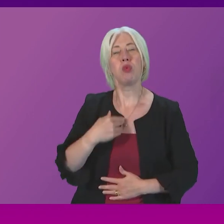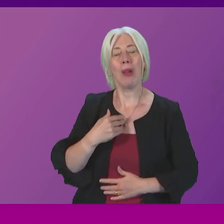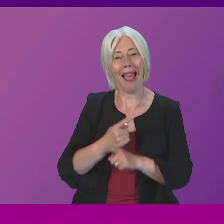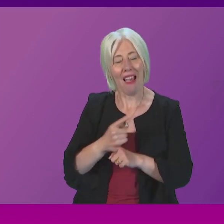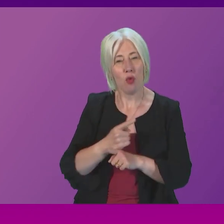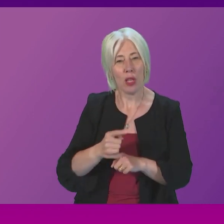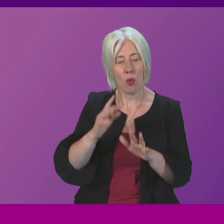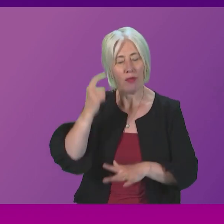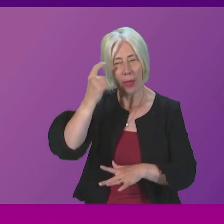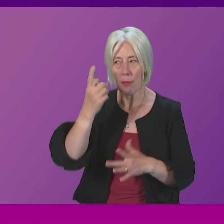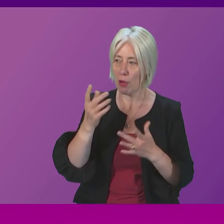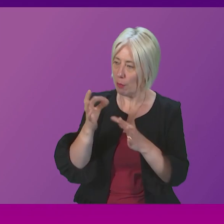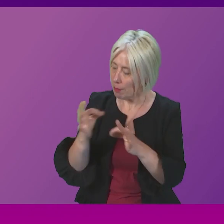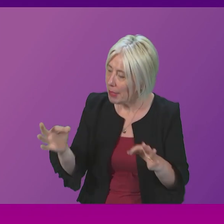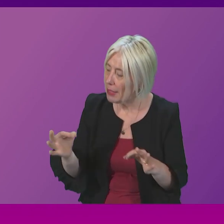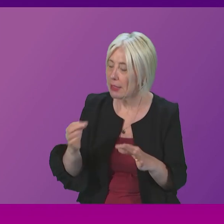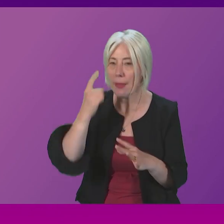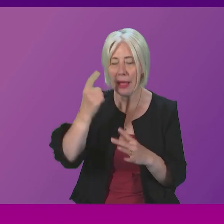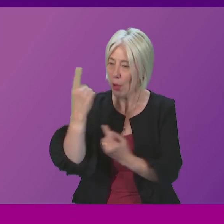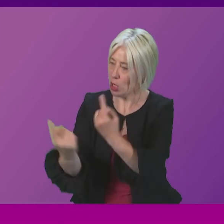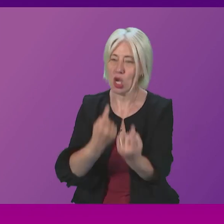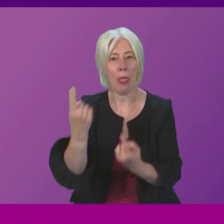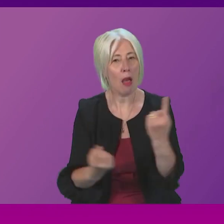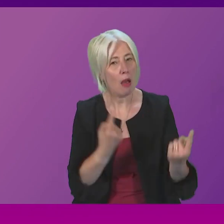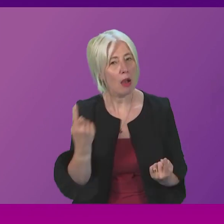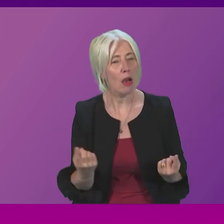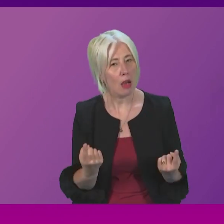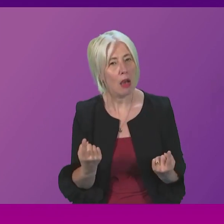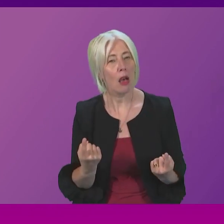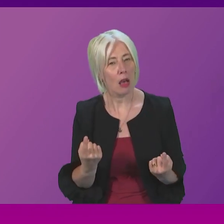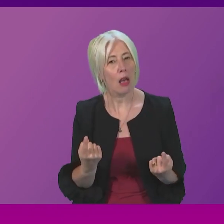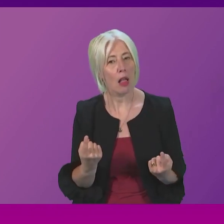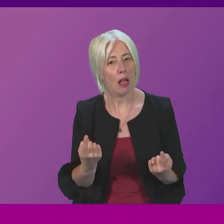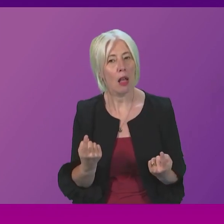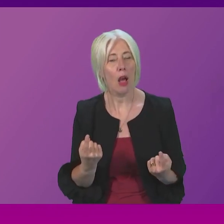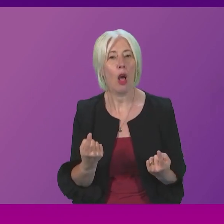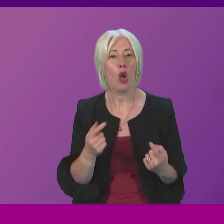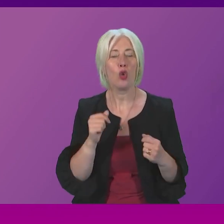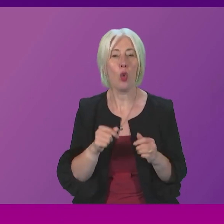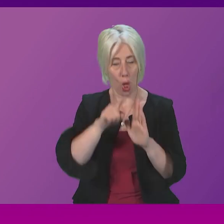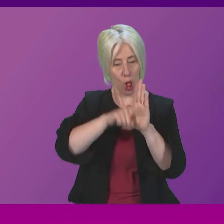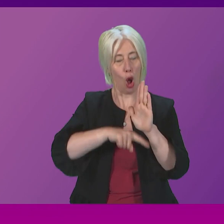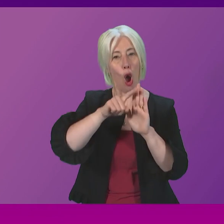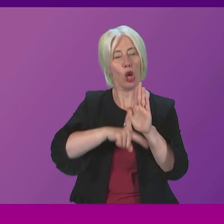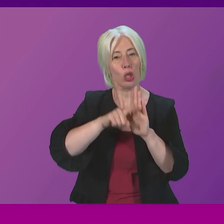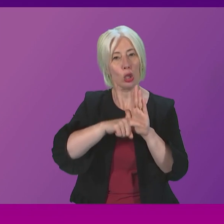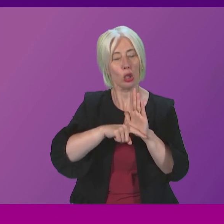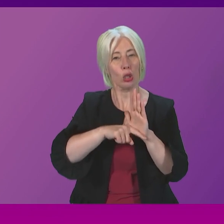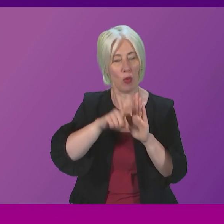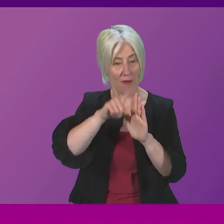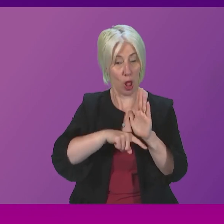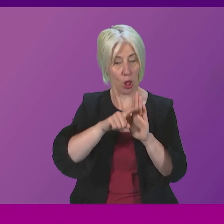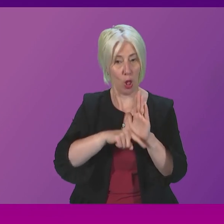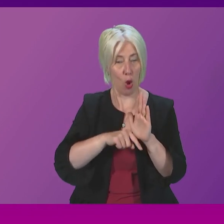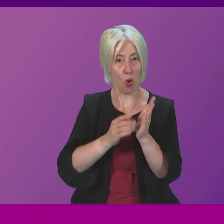we've got to think about peace and we've got to think about each other. So in terms of laws, we have a law